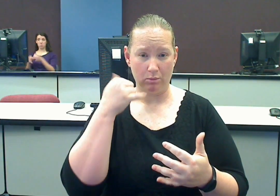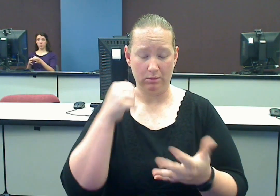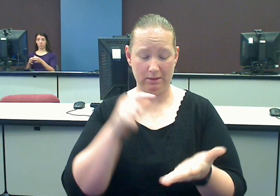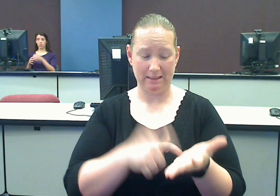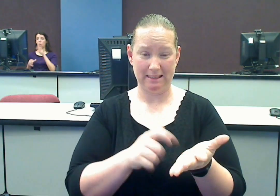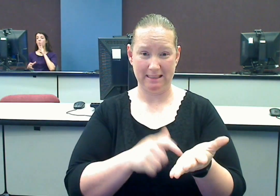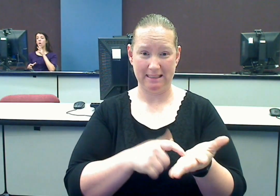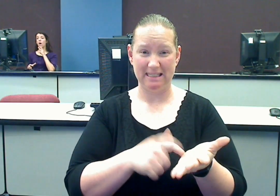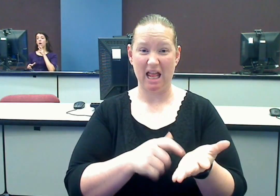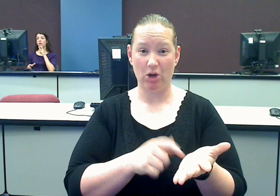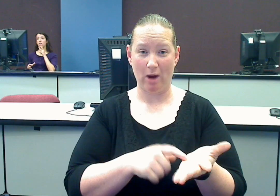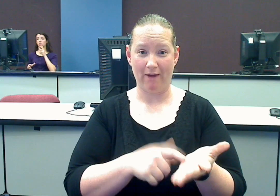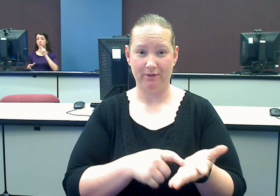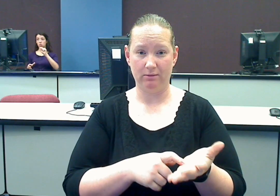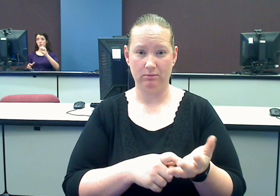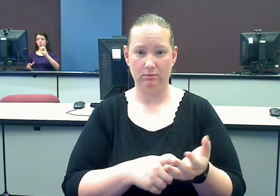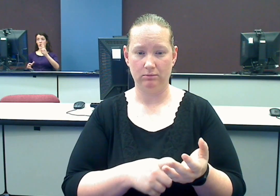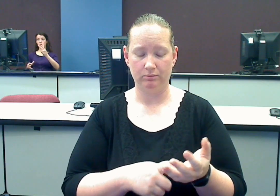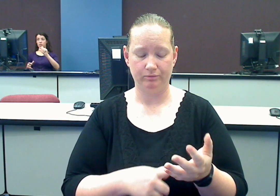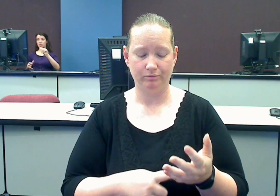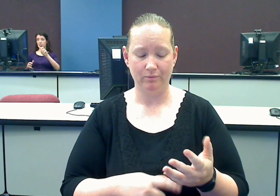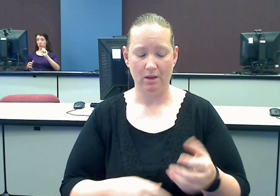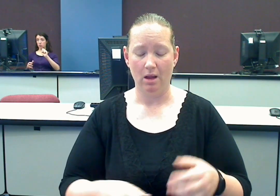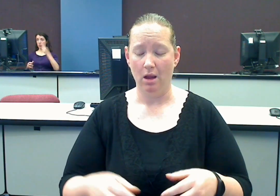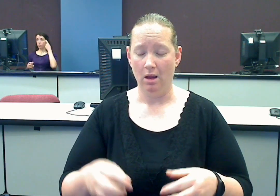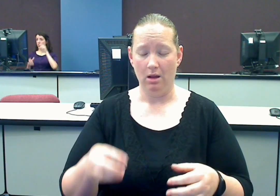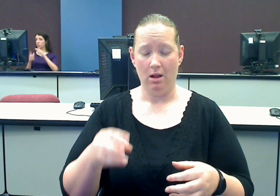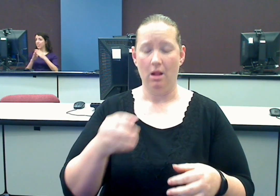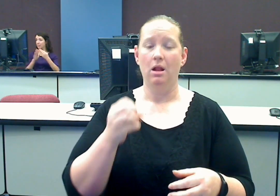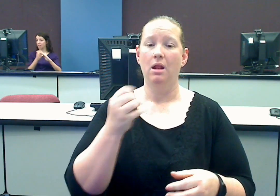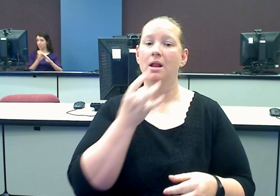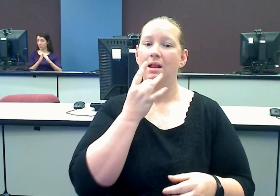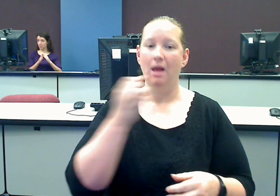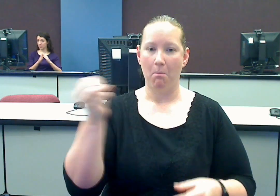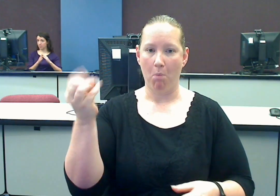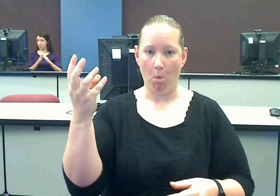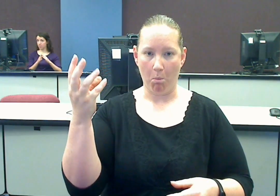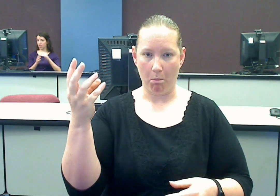water and sewage for cities, public transportation,